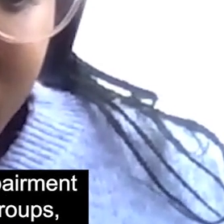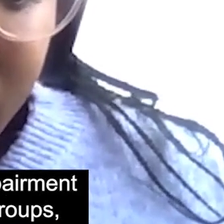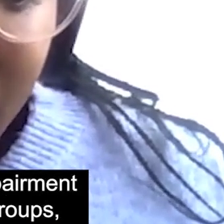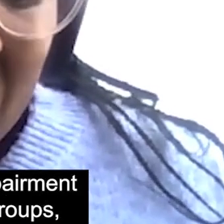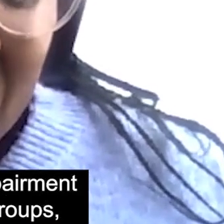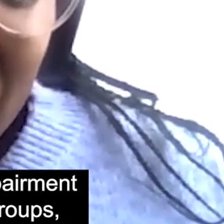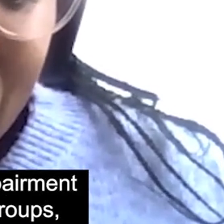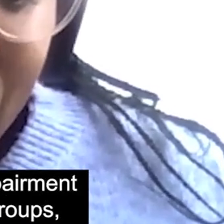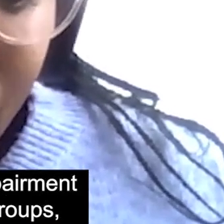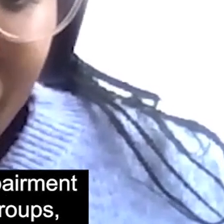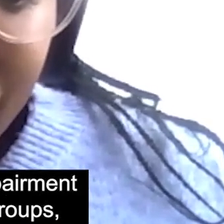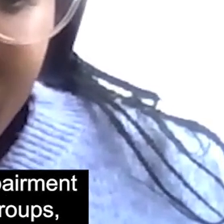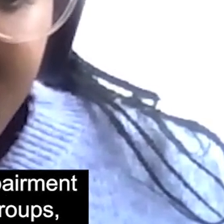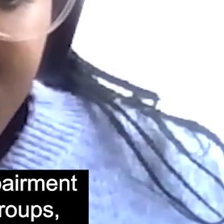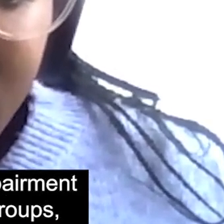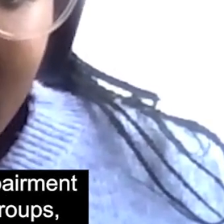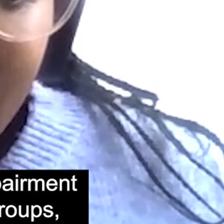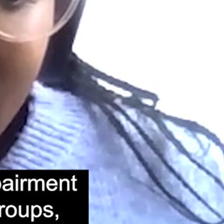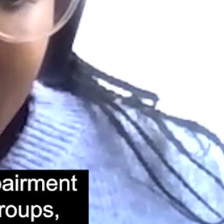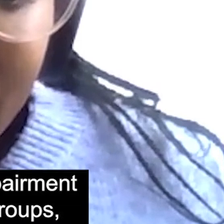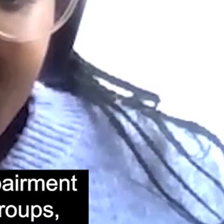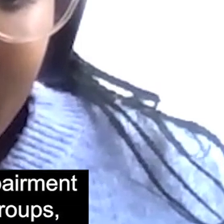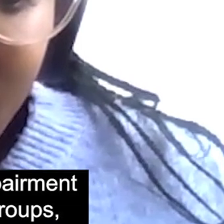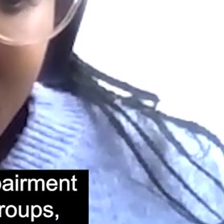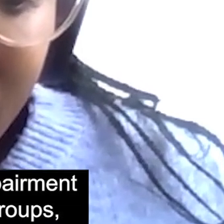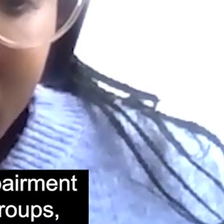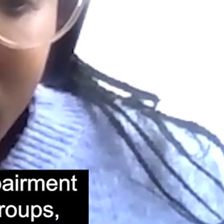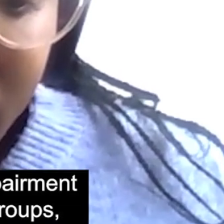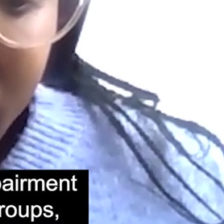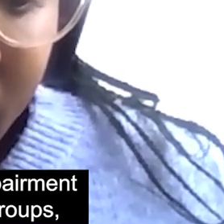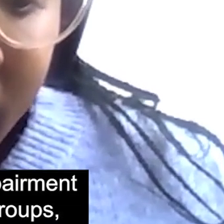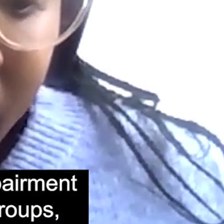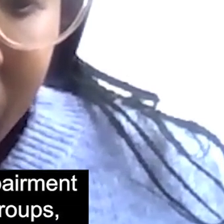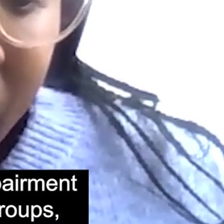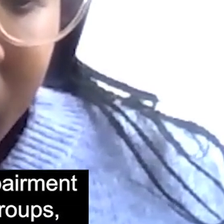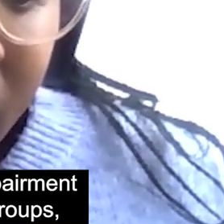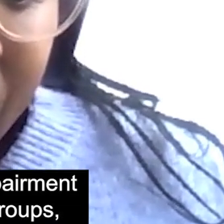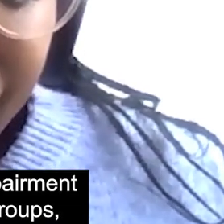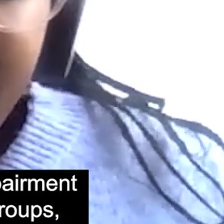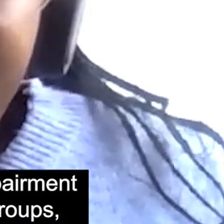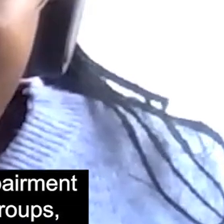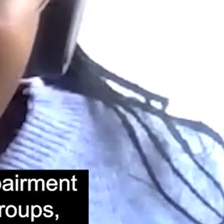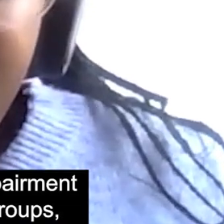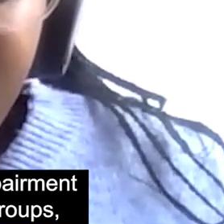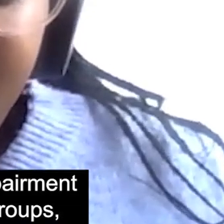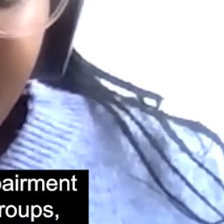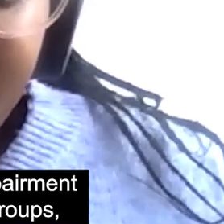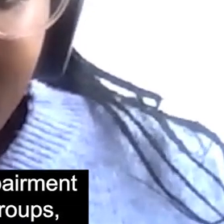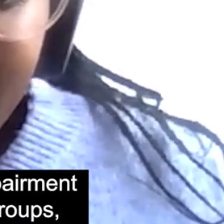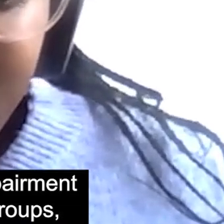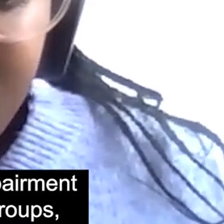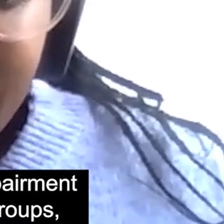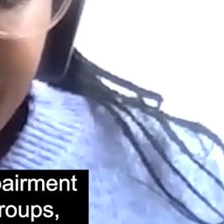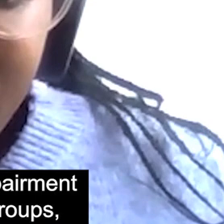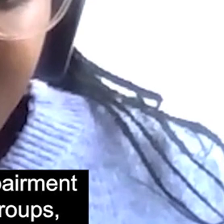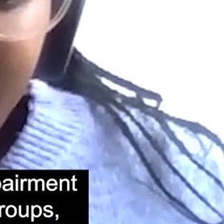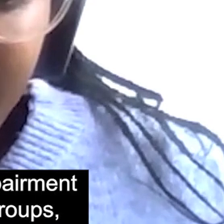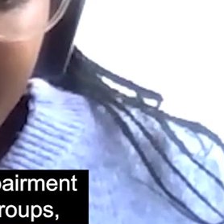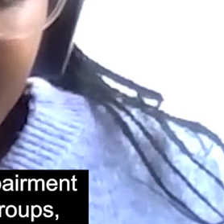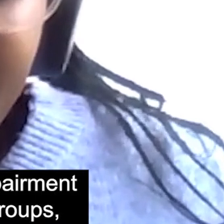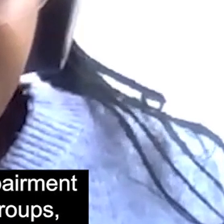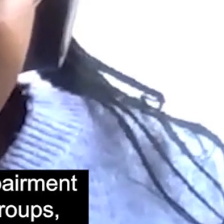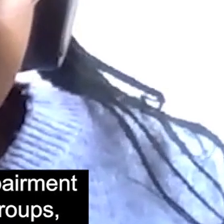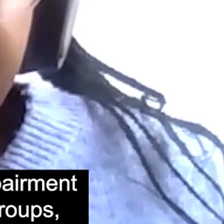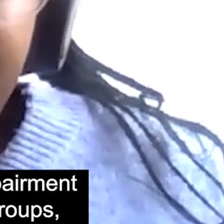children and young people with the same impairment as I have, and also when I went to